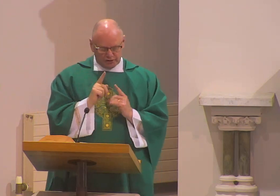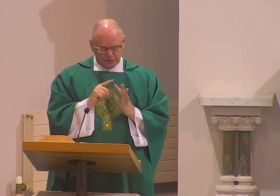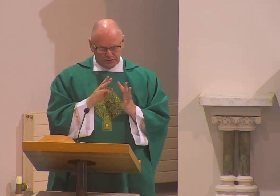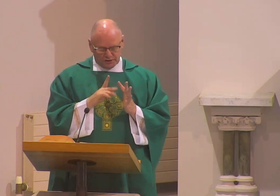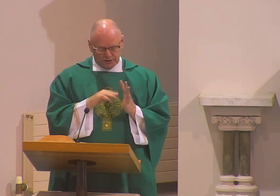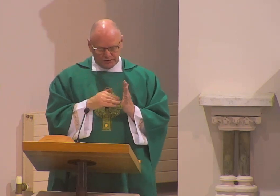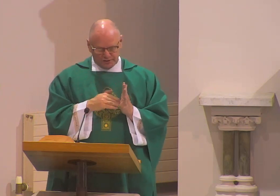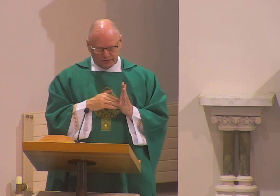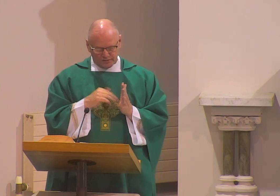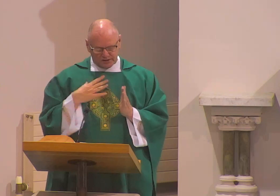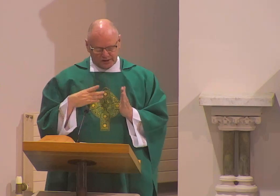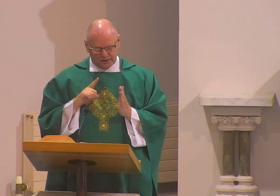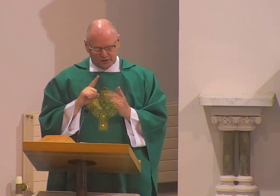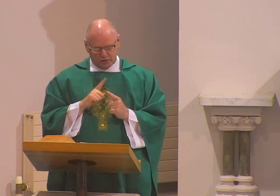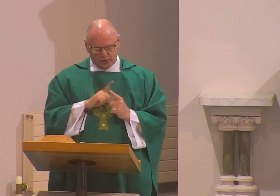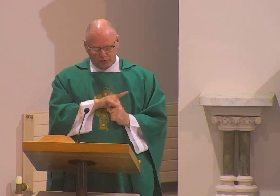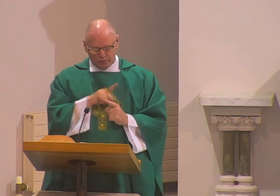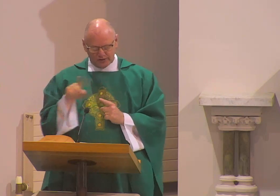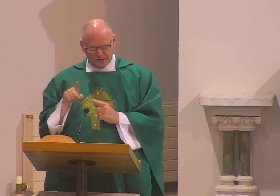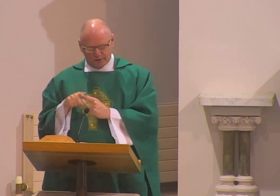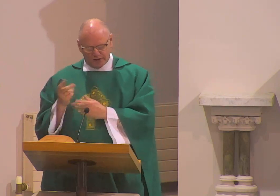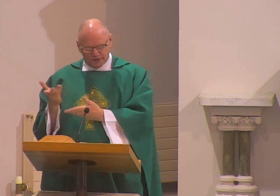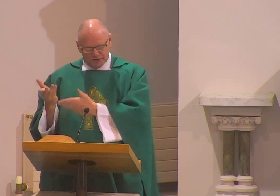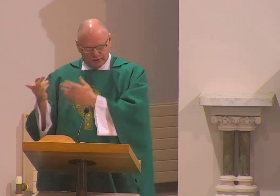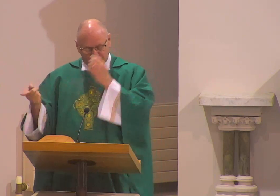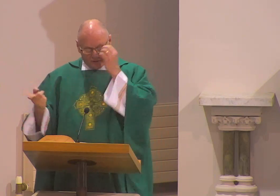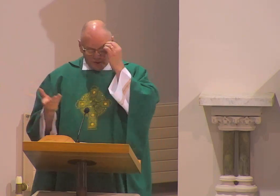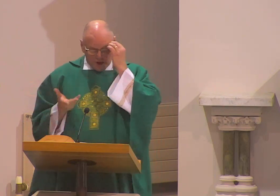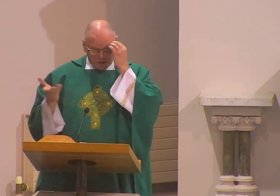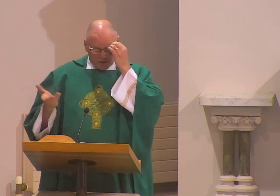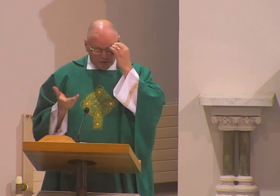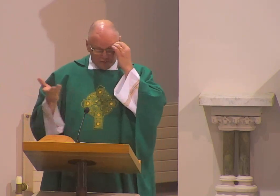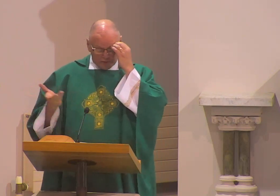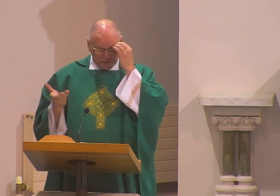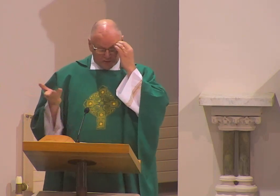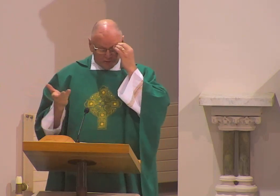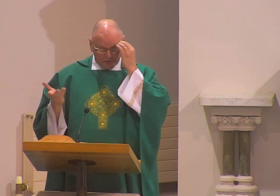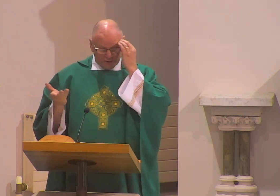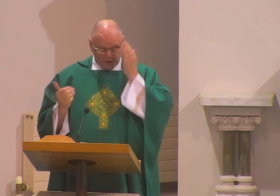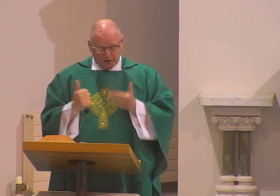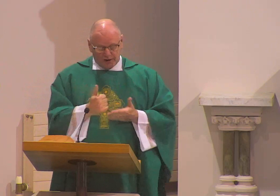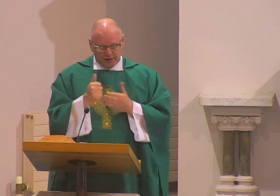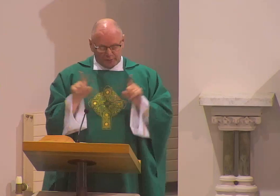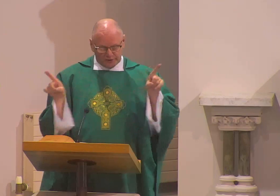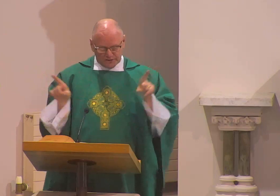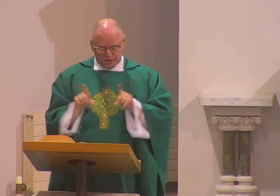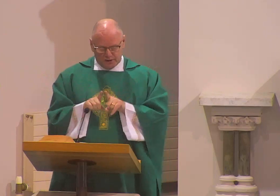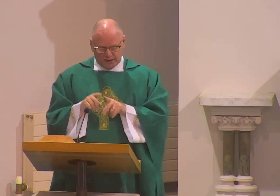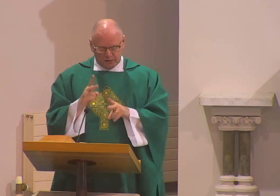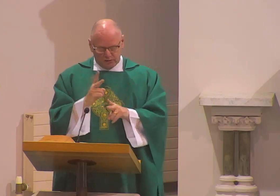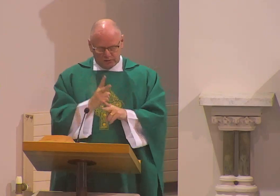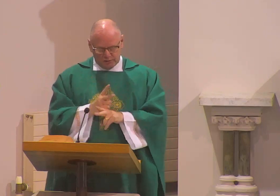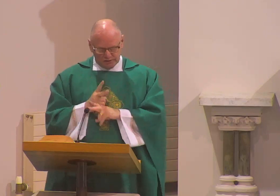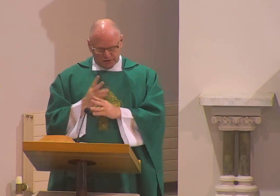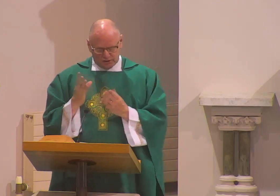your cousin Elizabeth was in need, you immediately went to serve her and offer your help. Help us, like